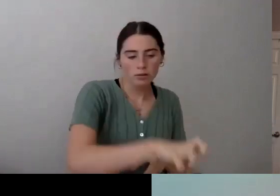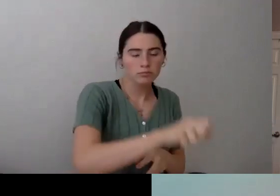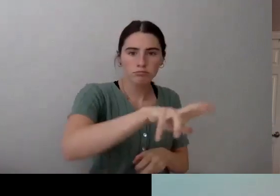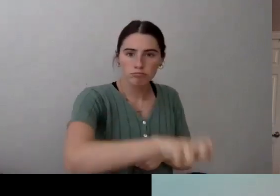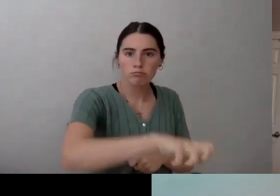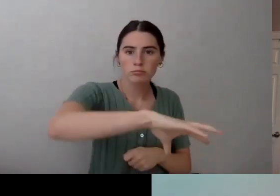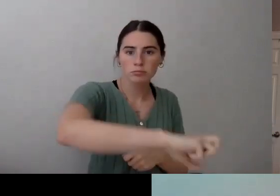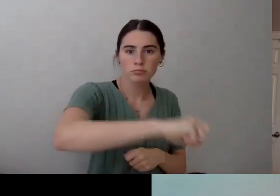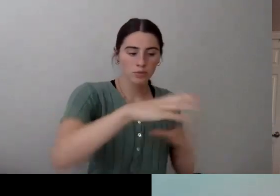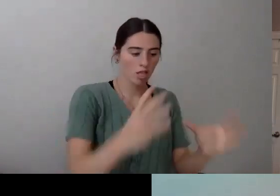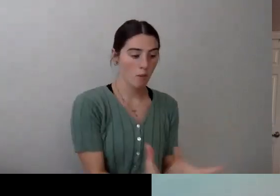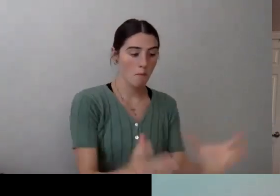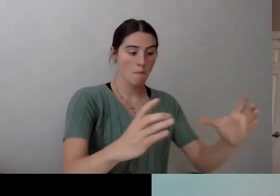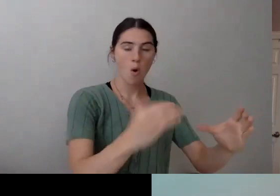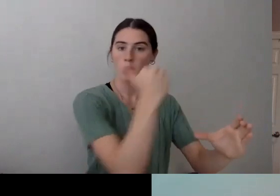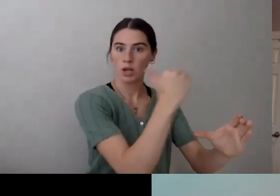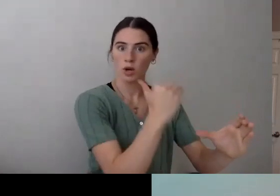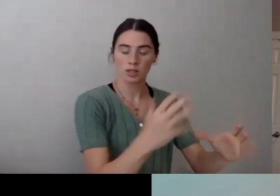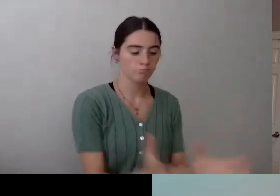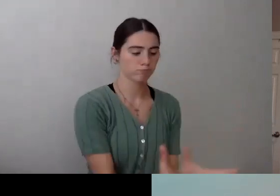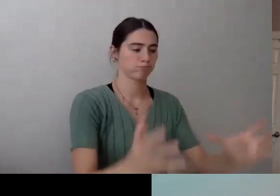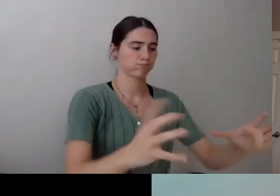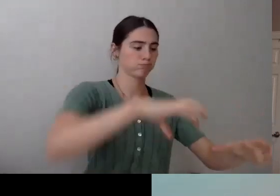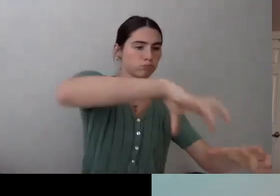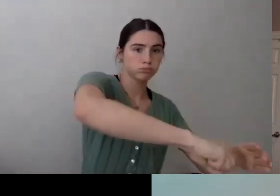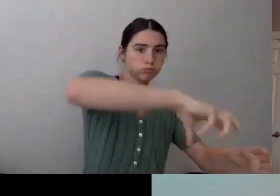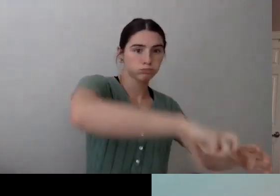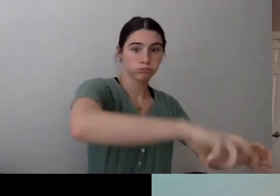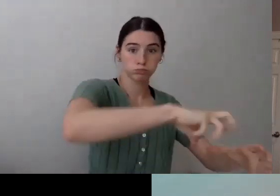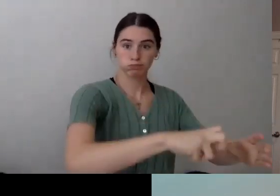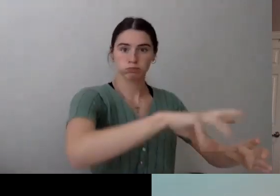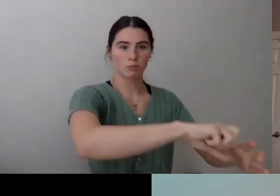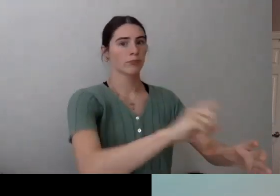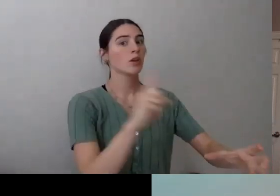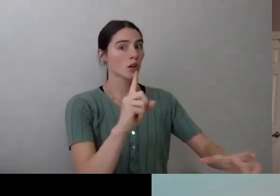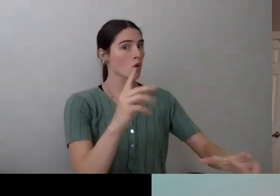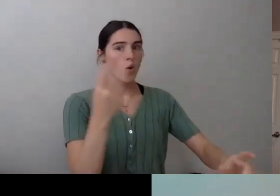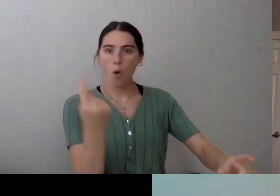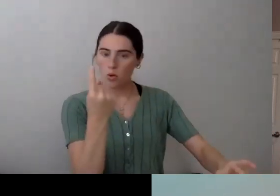mixed, and then that's it. Pull your hand out and stay away from that.